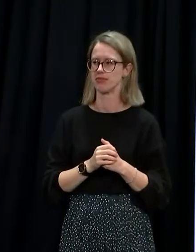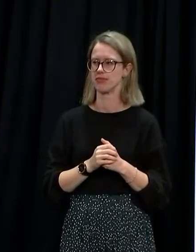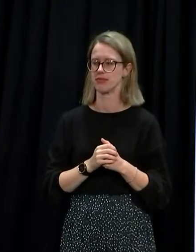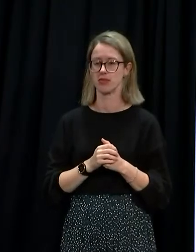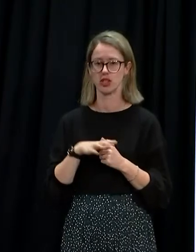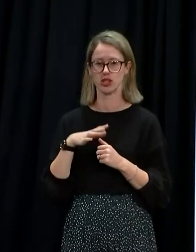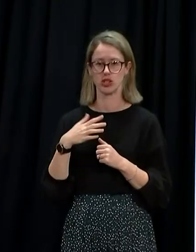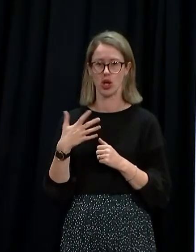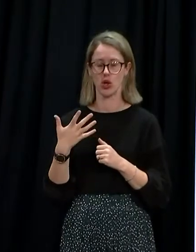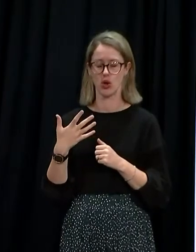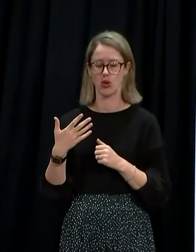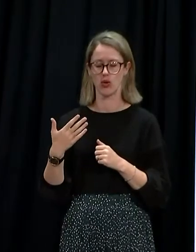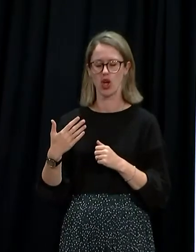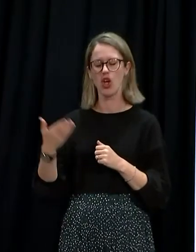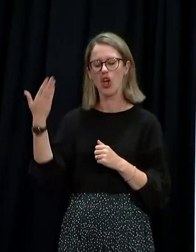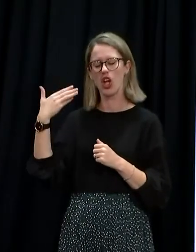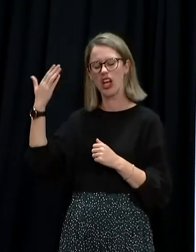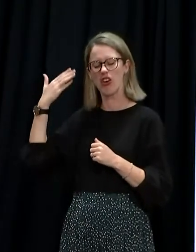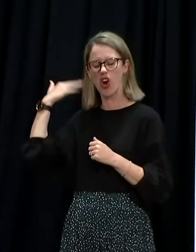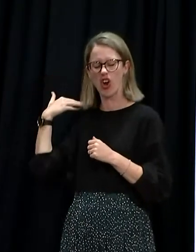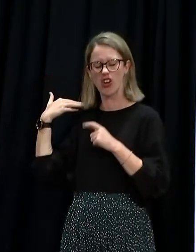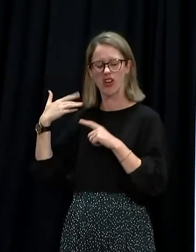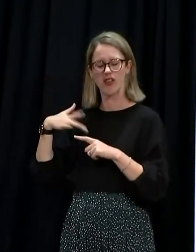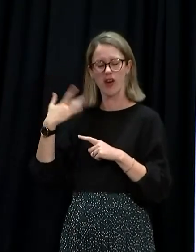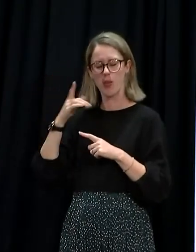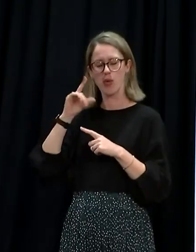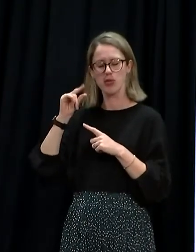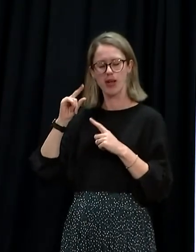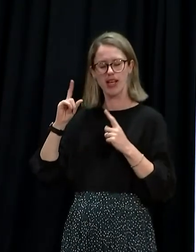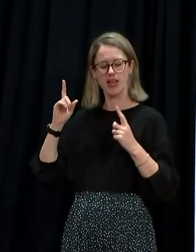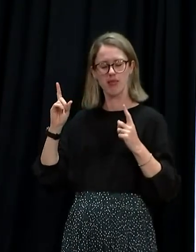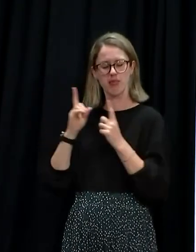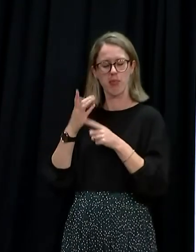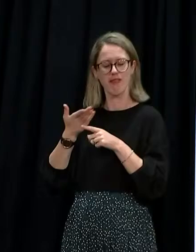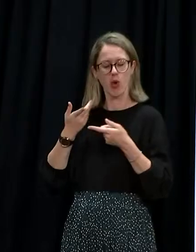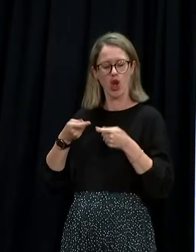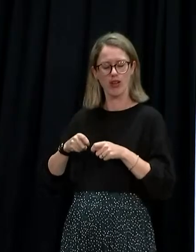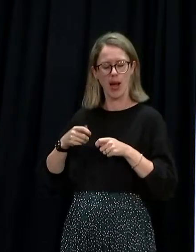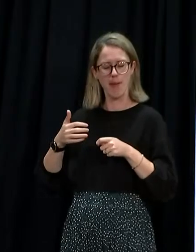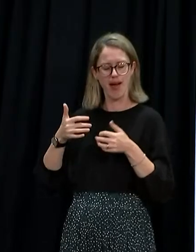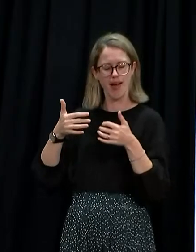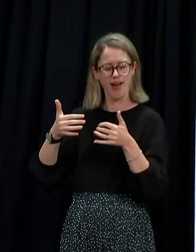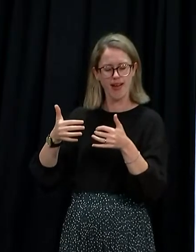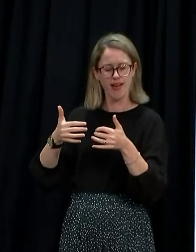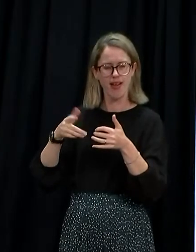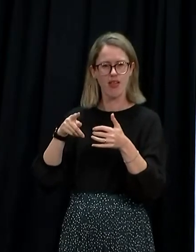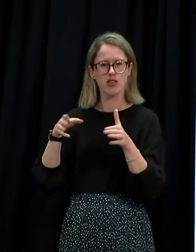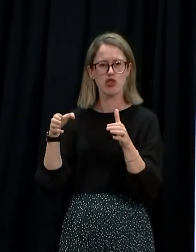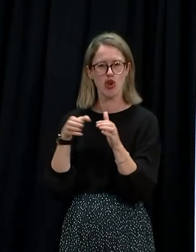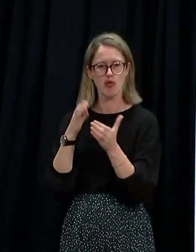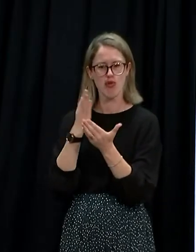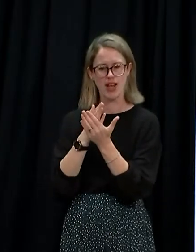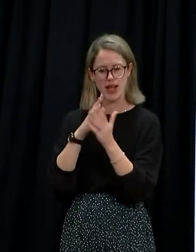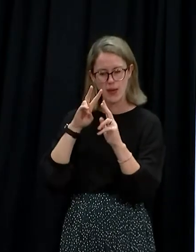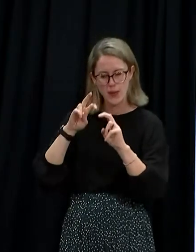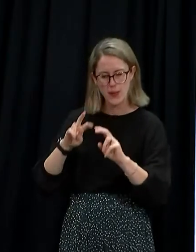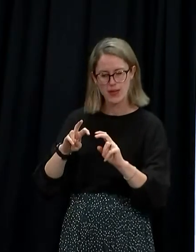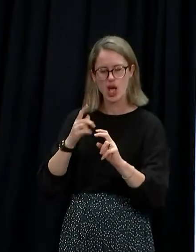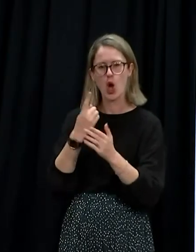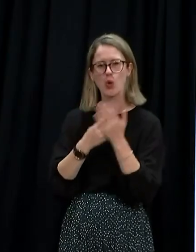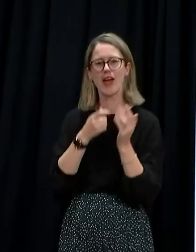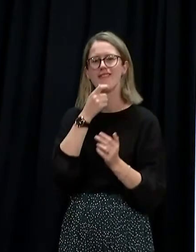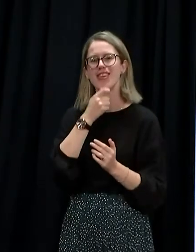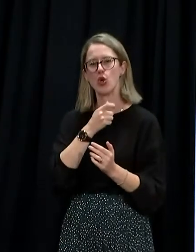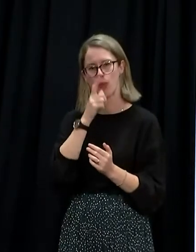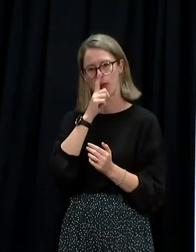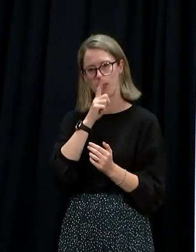so for earlier on, you can make some assumptions about people having been exposed pre-lockdown. So there's, within the group that we're really honing in on, it is a